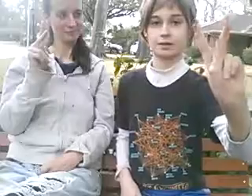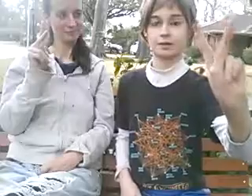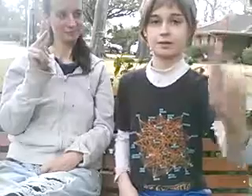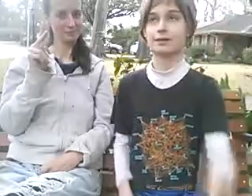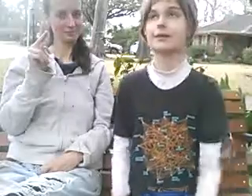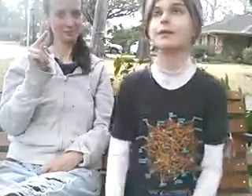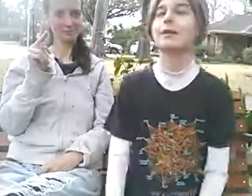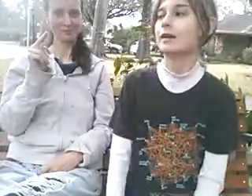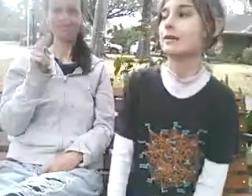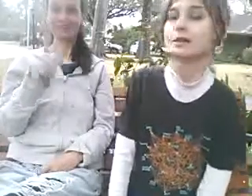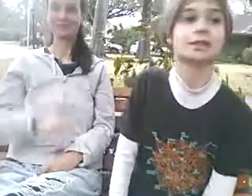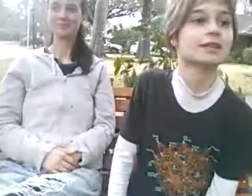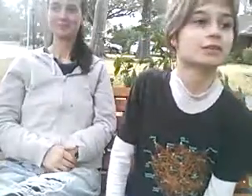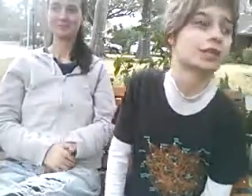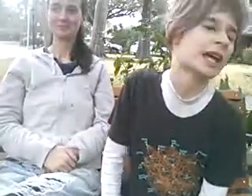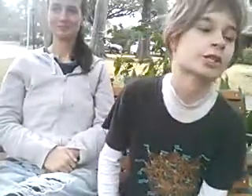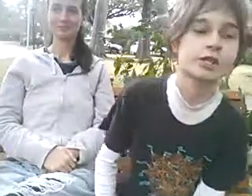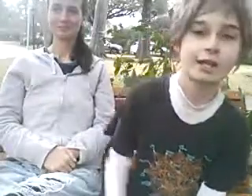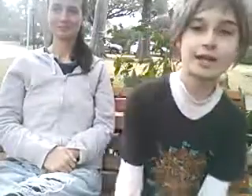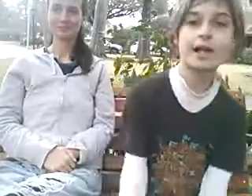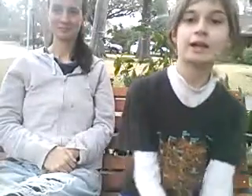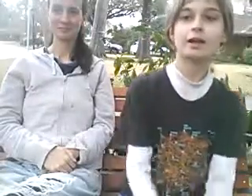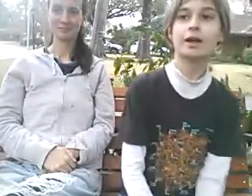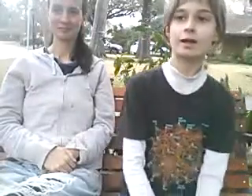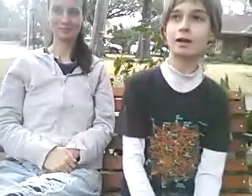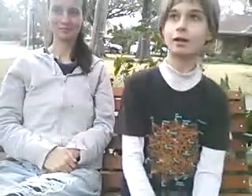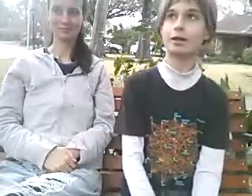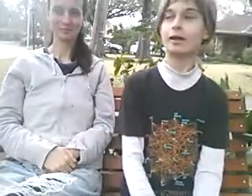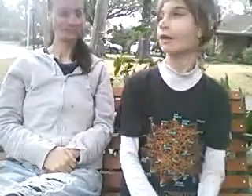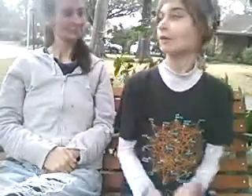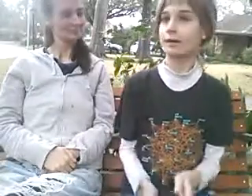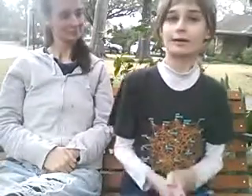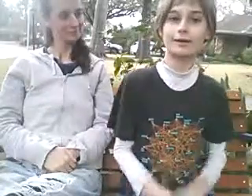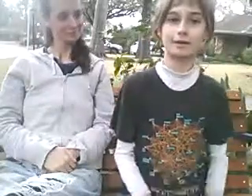K. A, C, D, E, F, G, H, I, J, K, L.